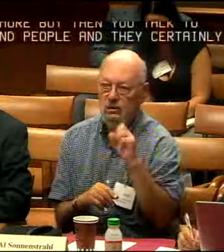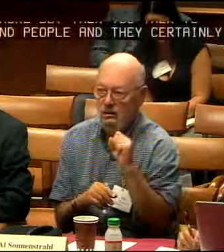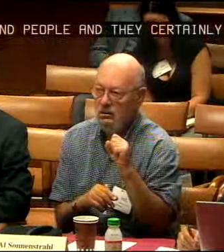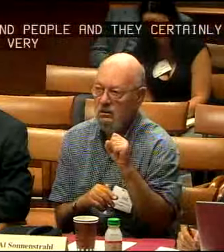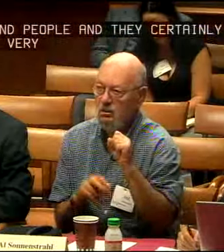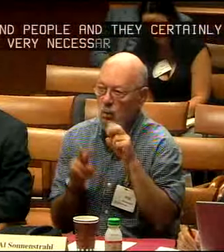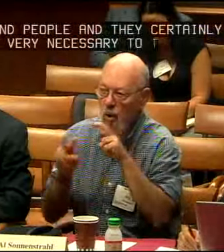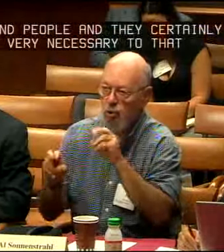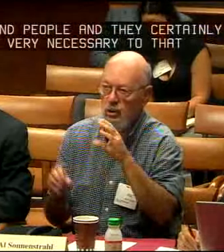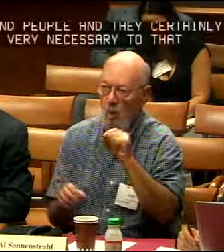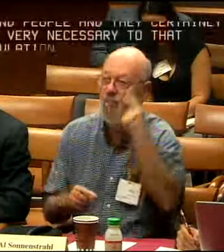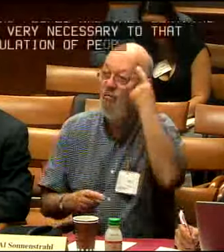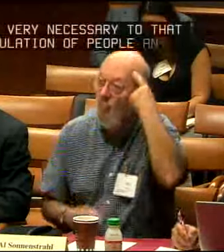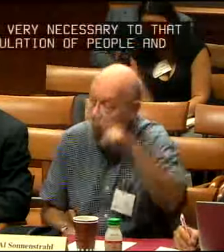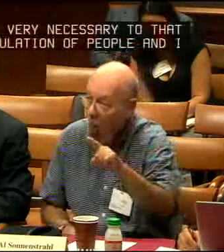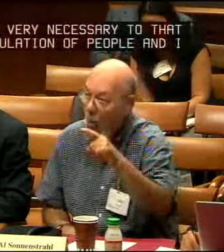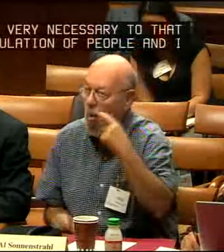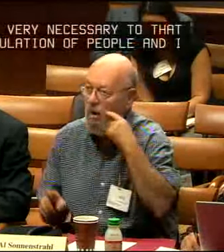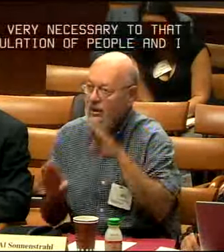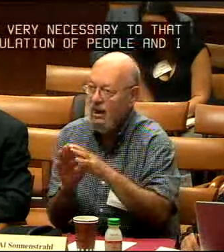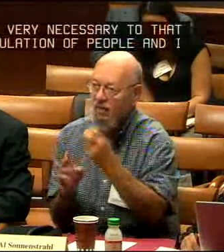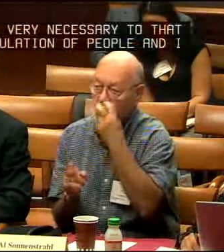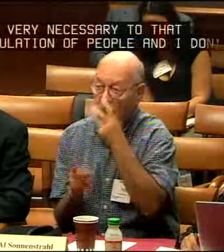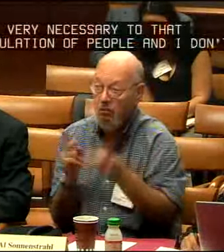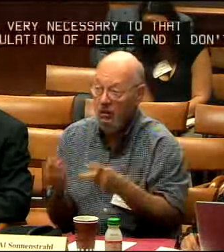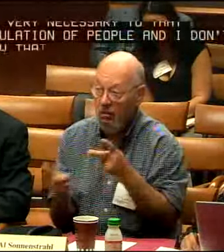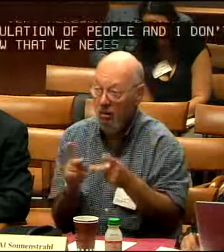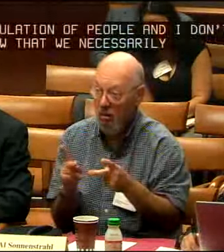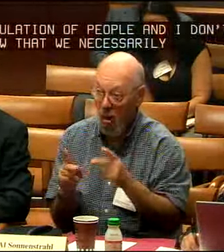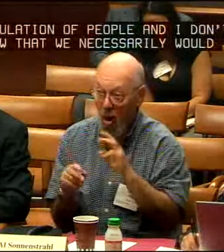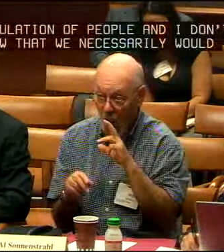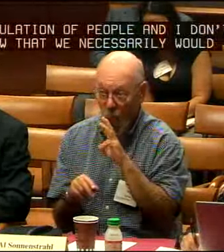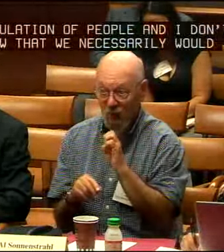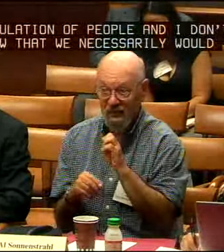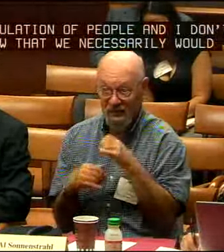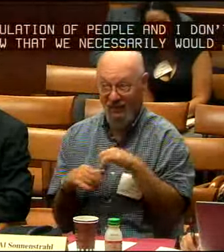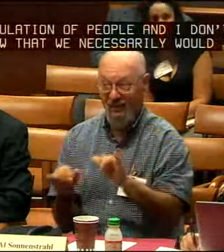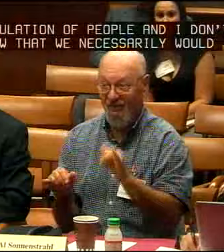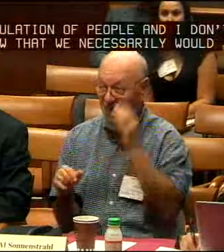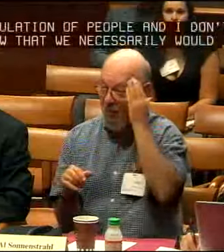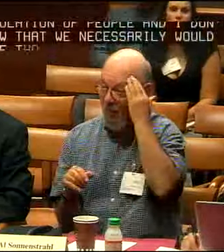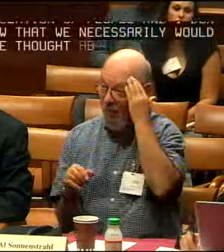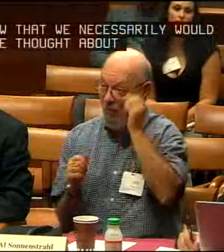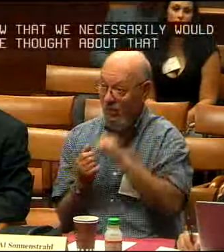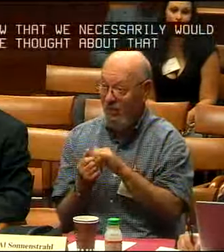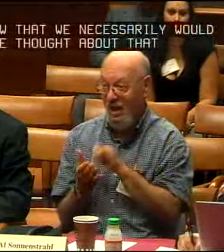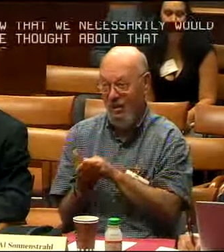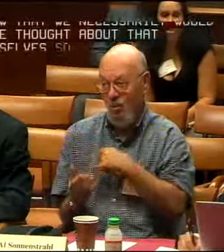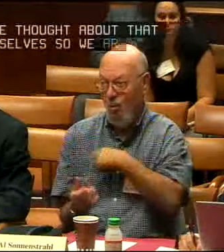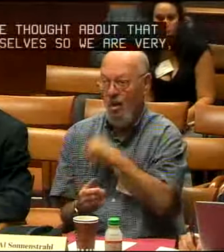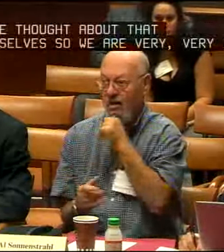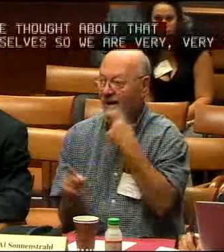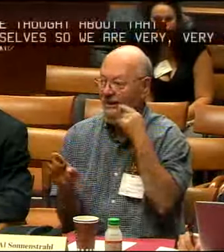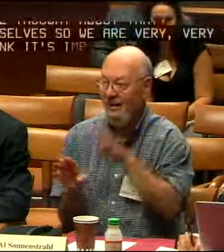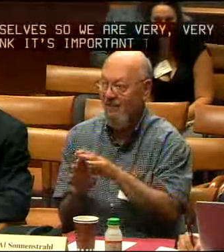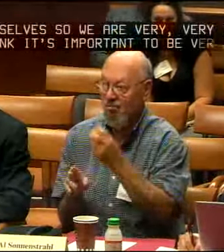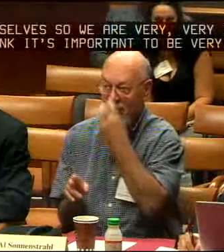So we're very, very, I think it's important to be very, very conscious in watching out for particular